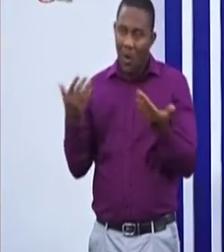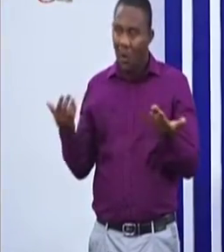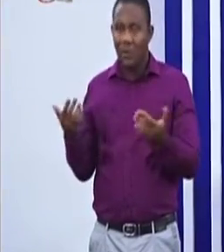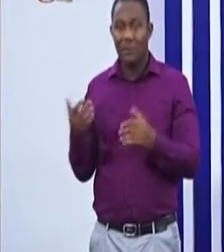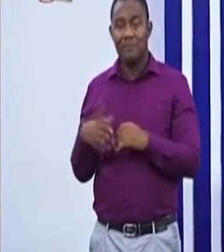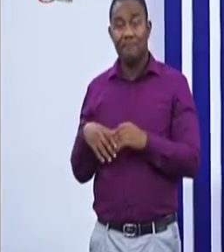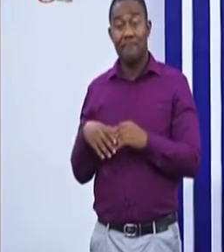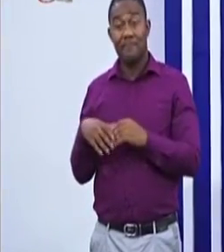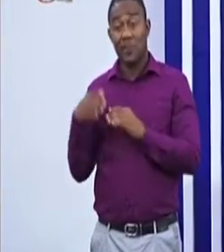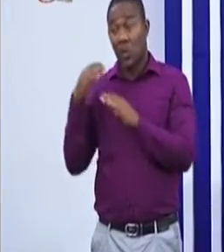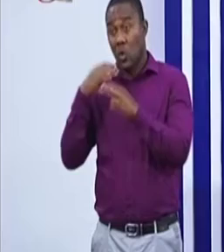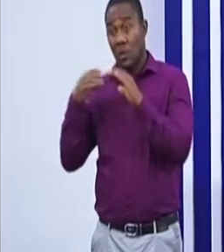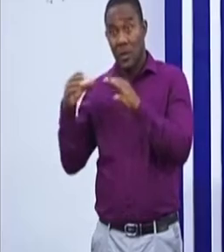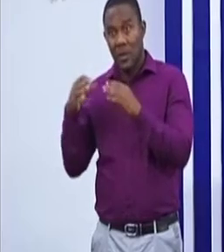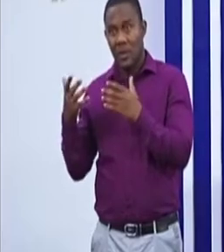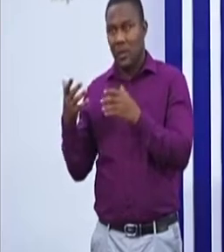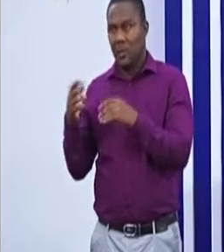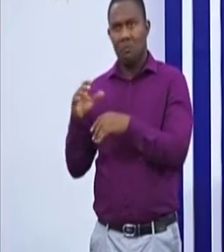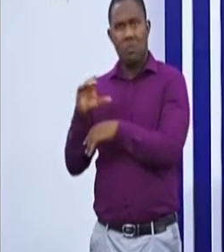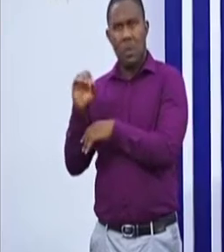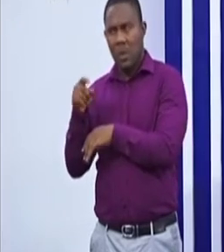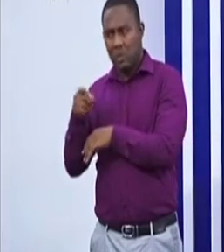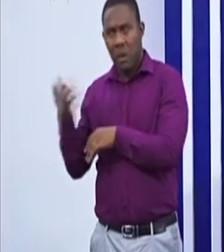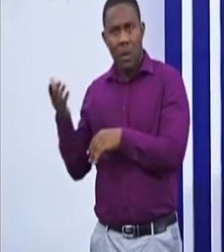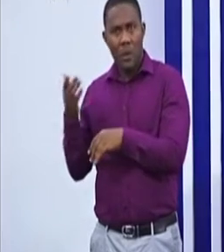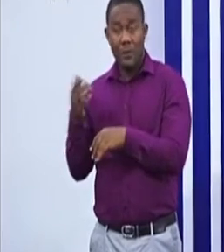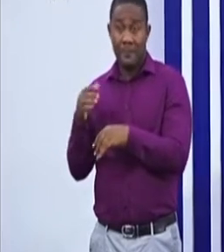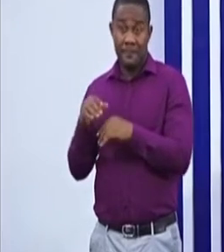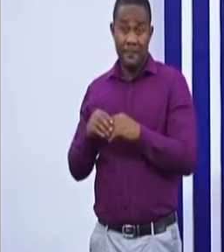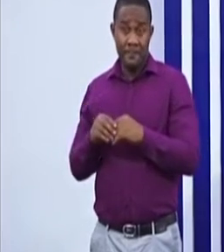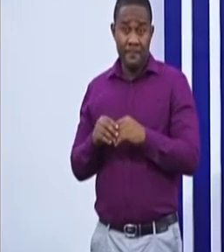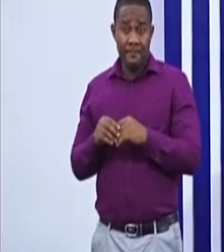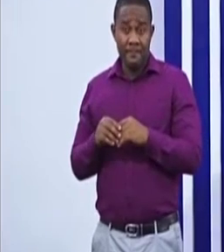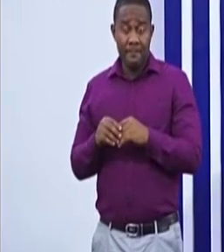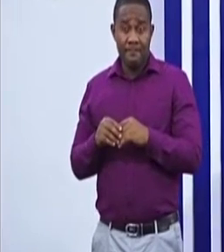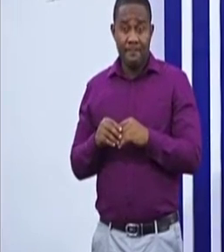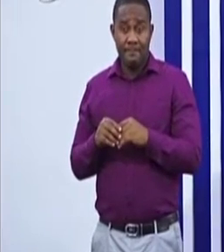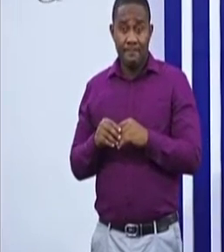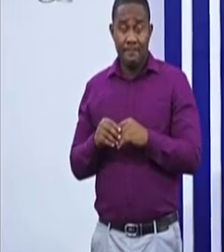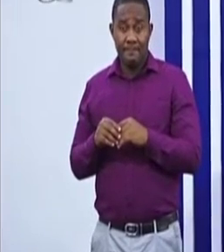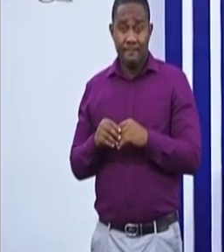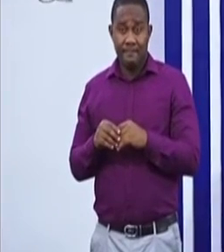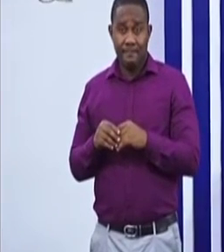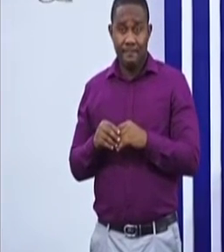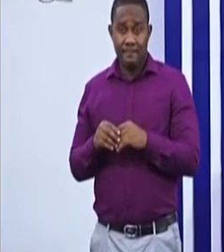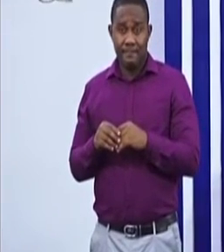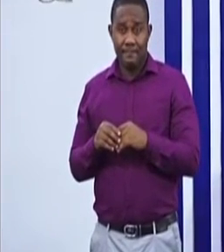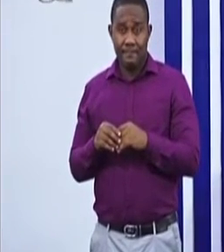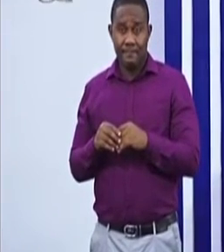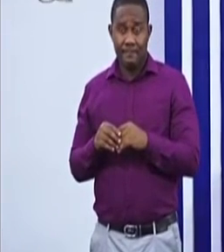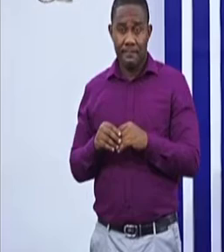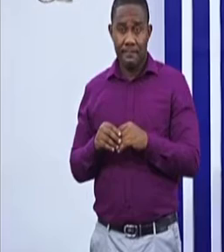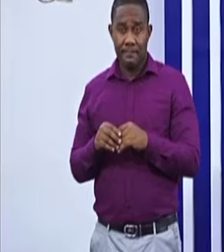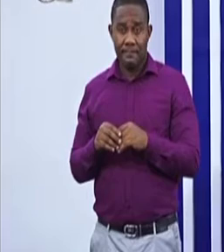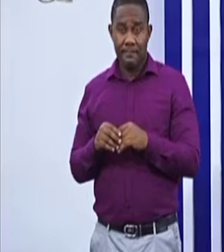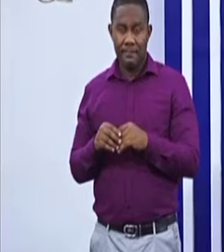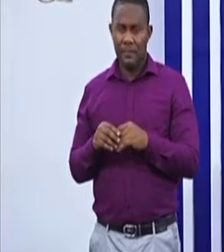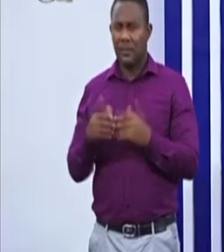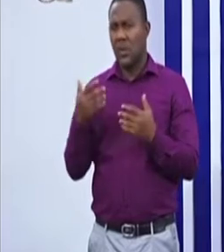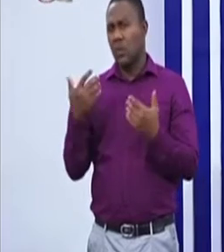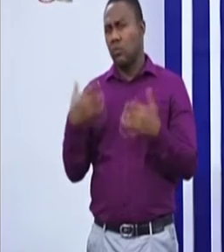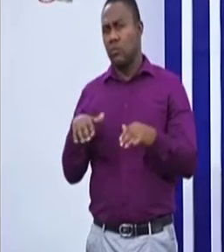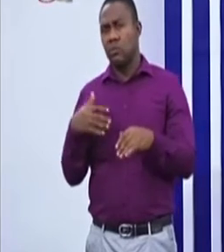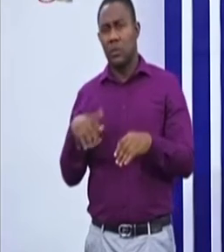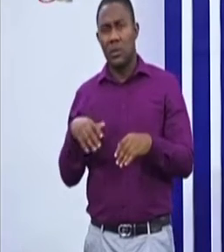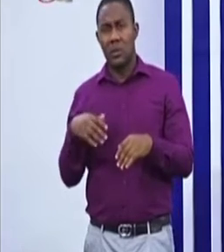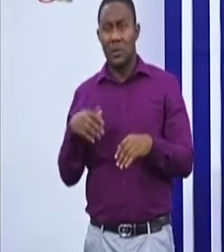free. Services to the general public has been affected by this. I say the traffic jams have